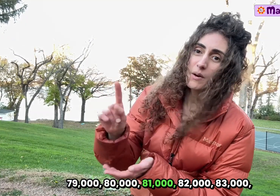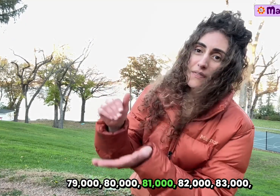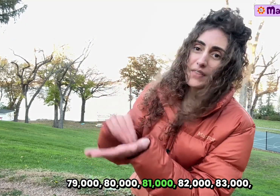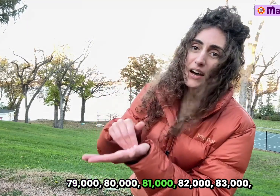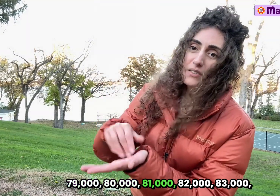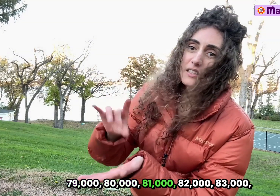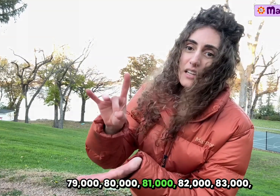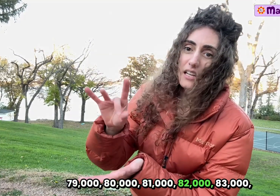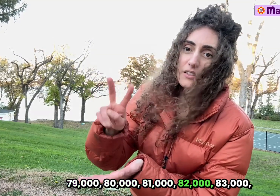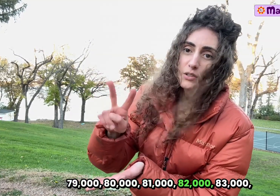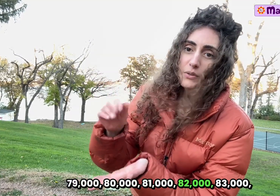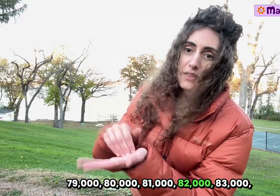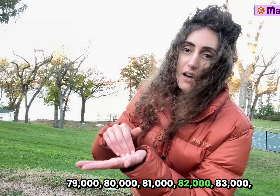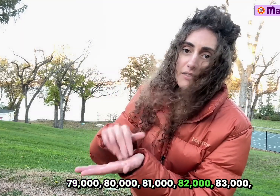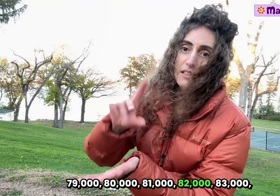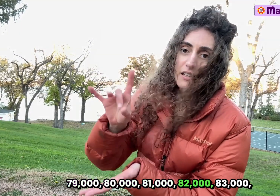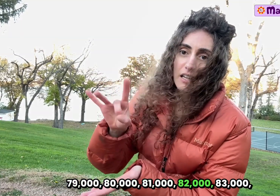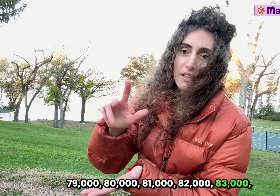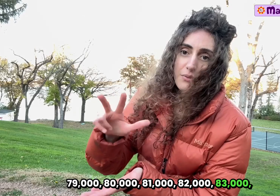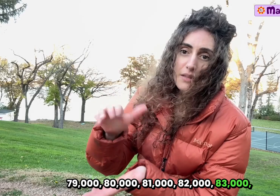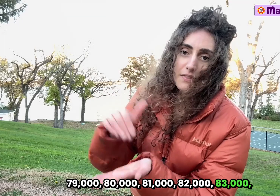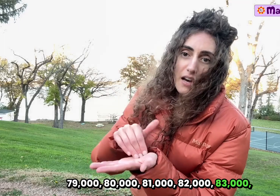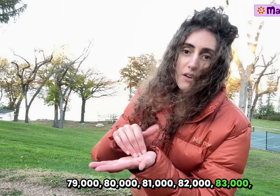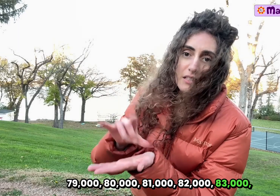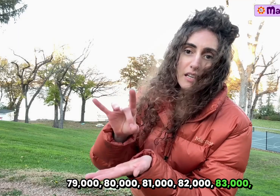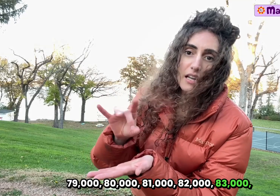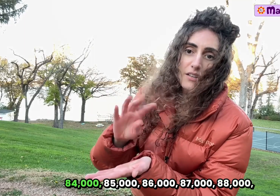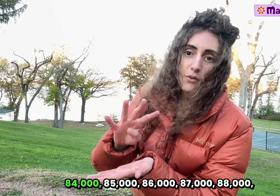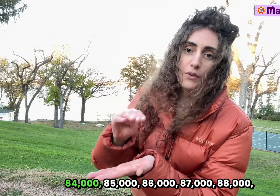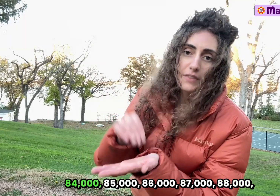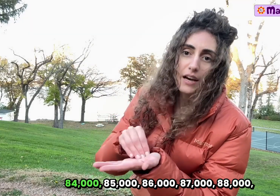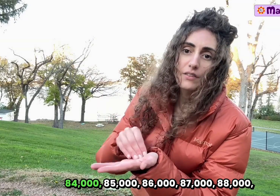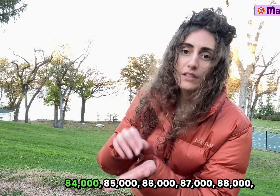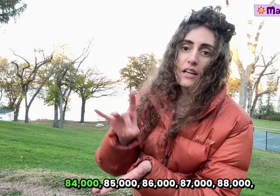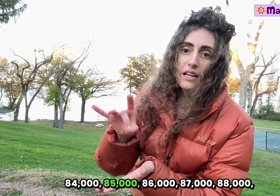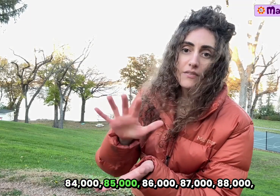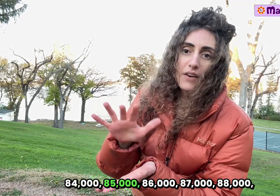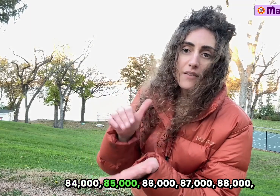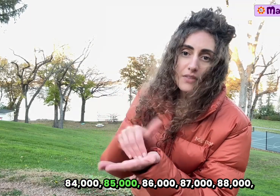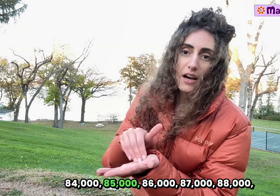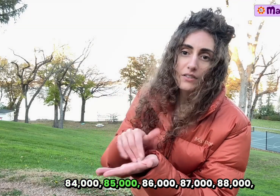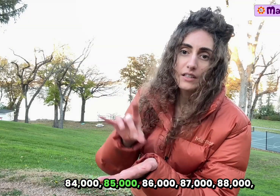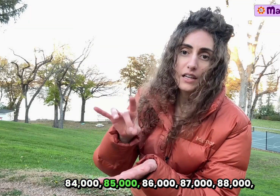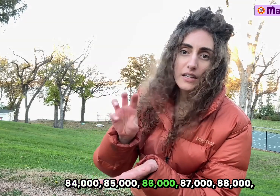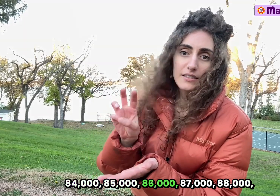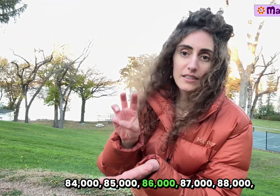,000, 82,000, 83,000, 84,000, 85,000, 86